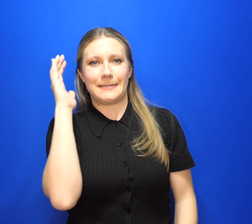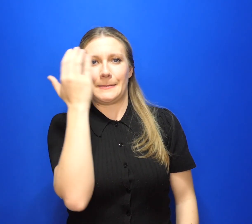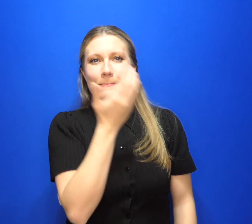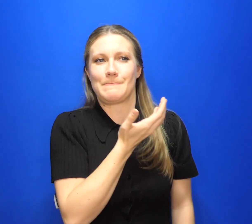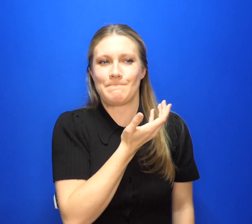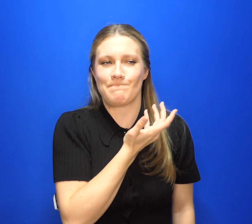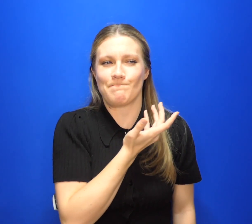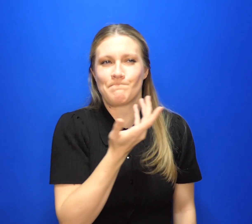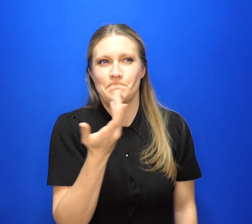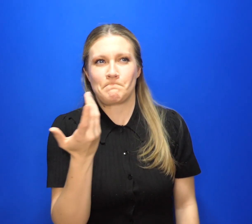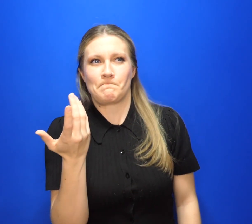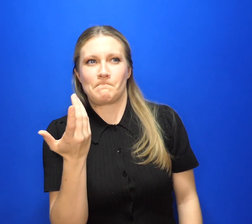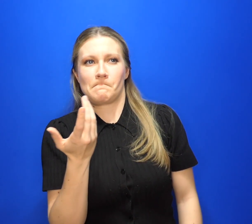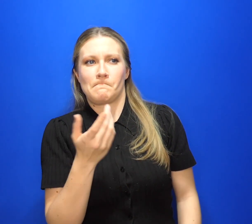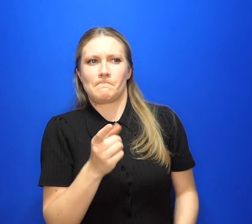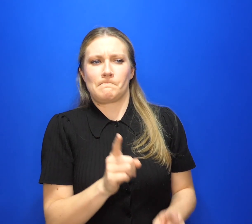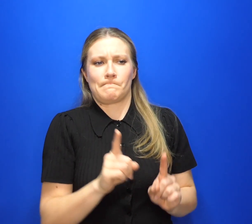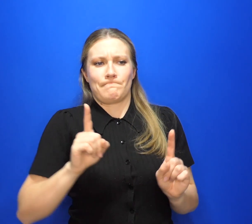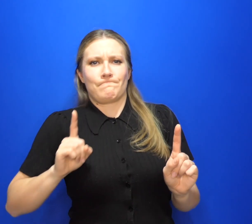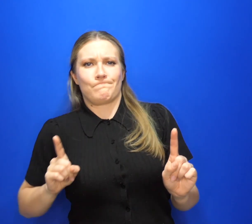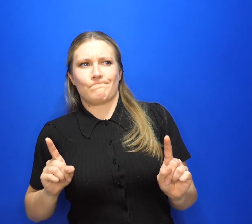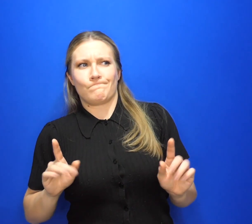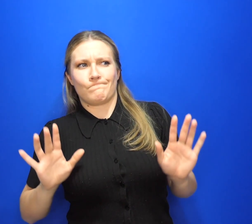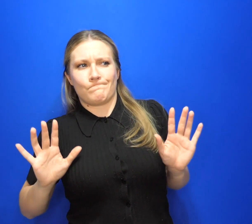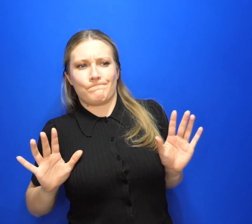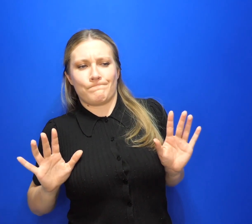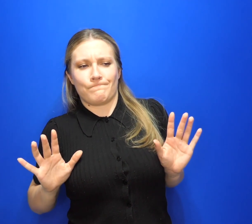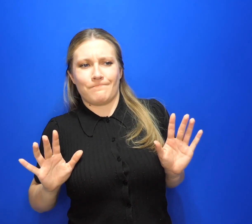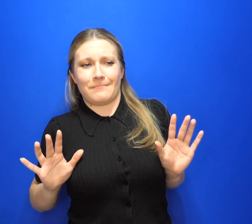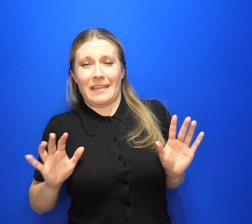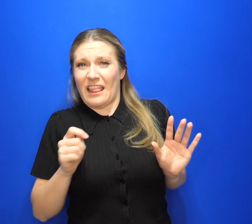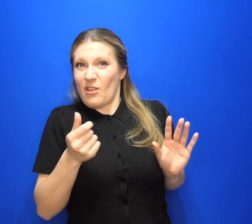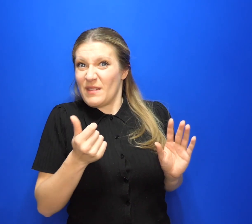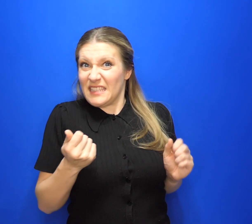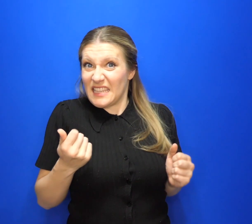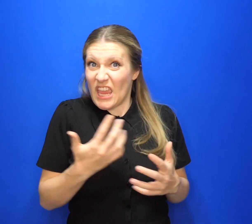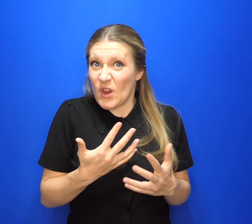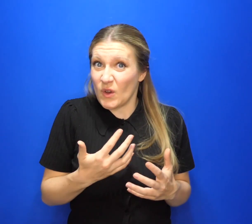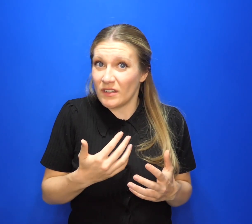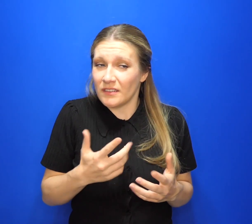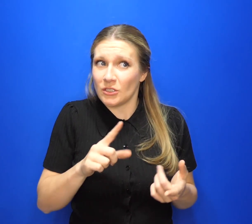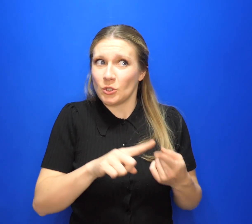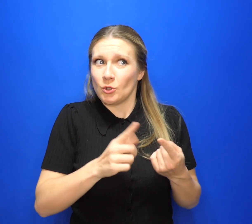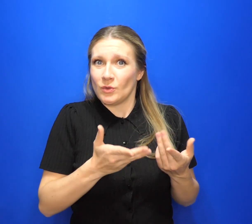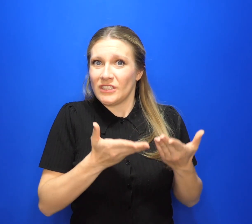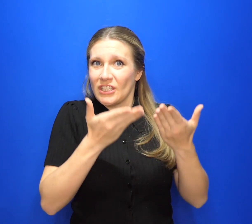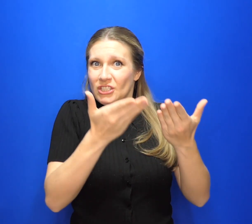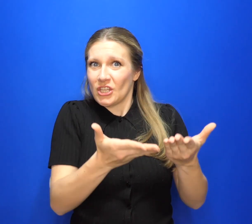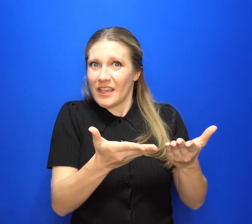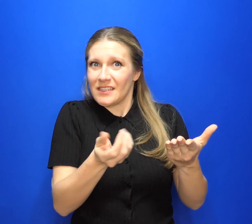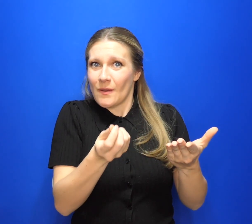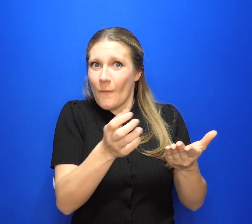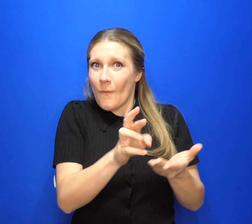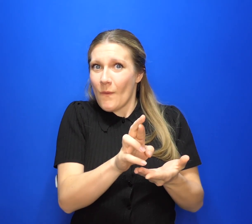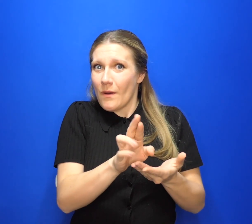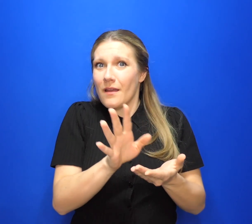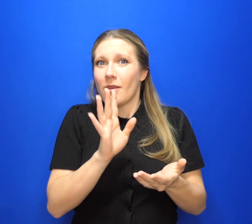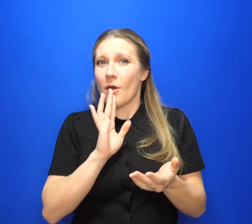of scared to suggest and or talk about things. I'm usually the one to bring up